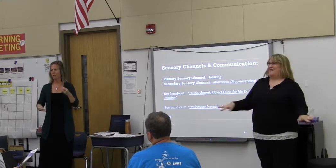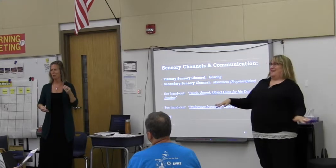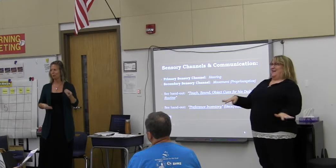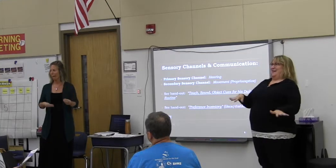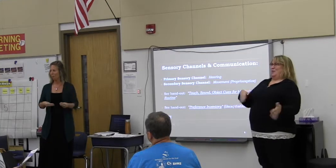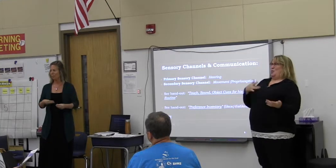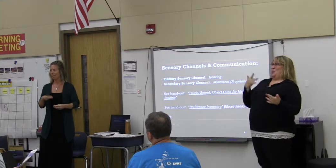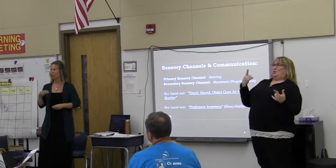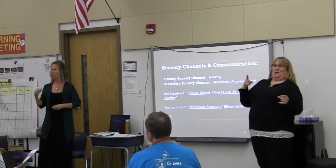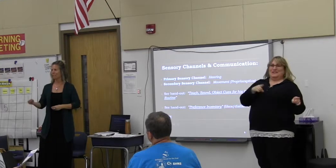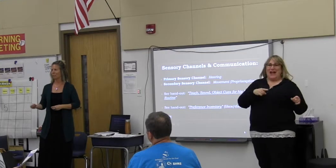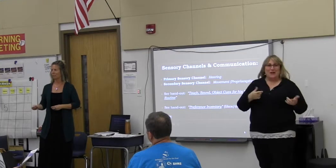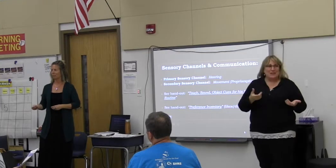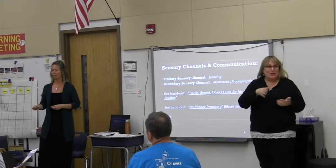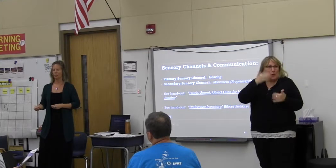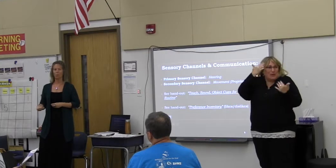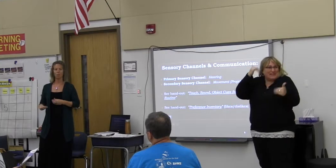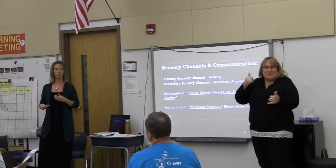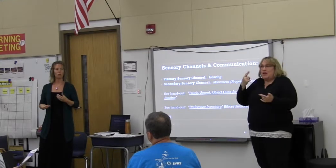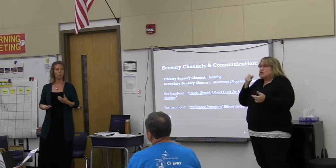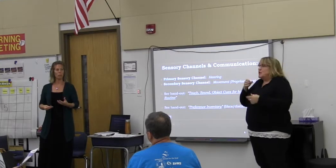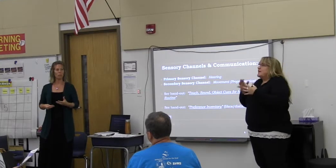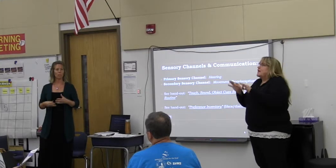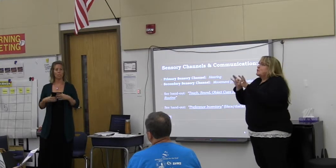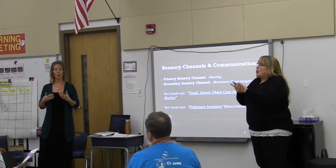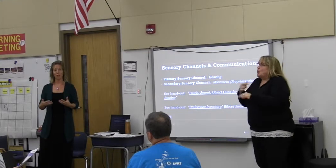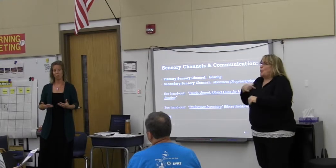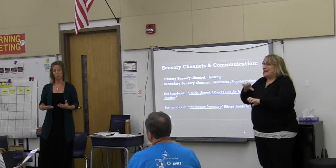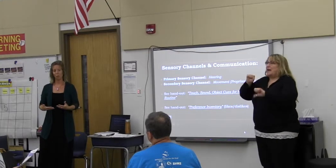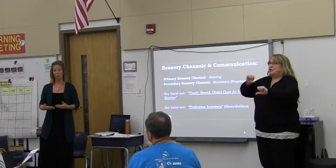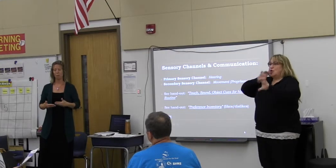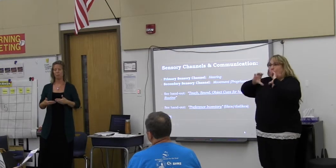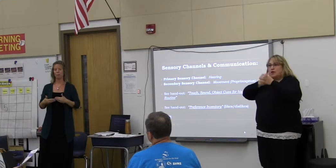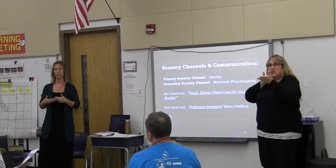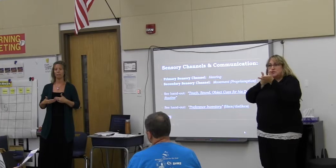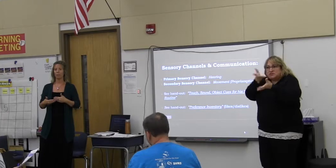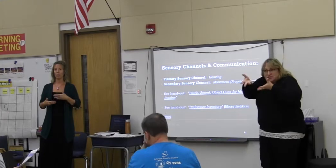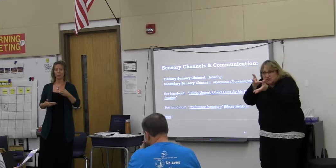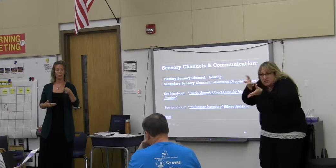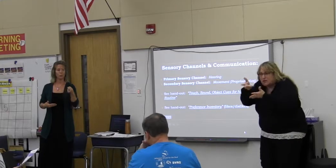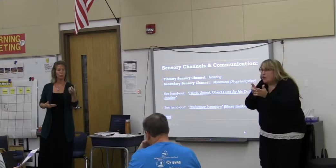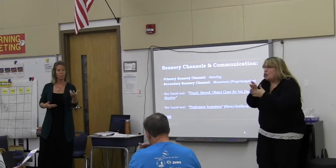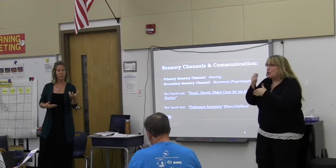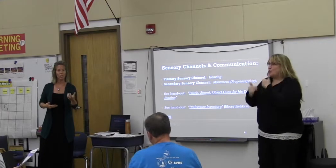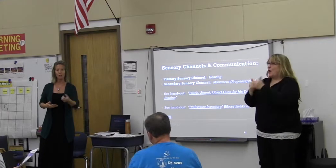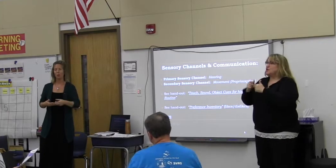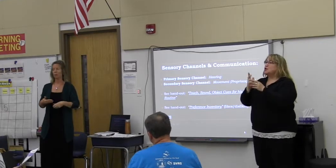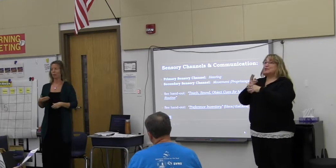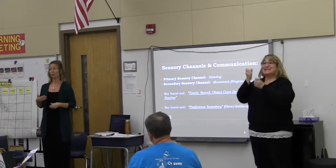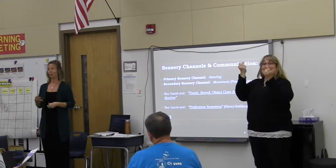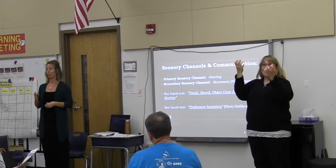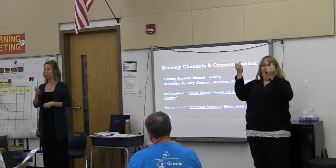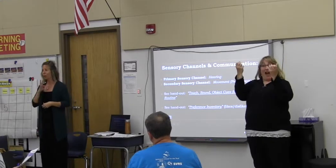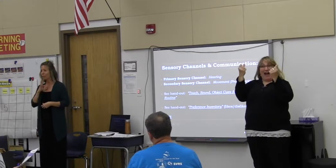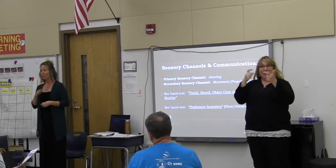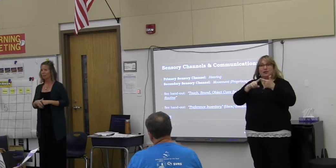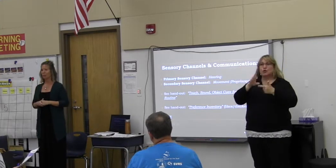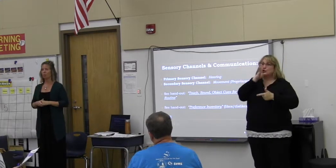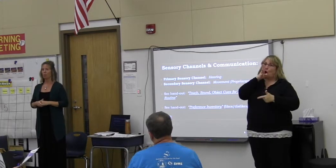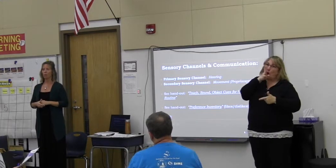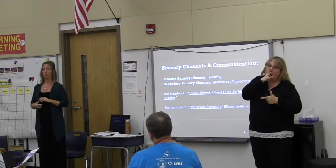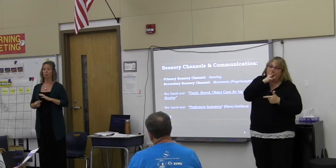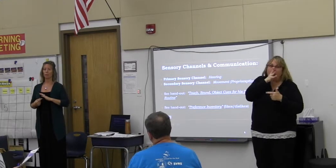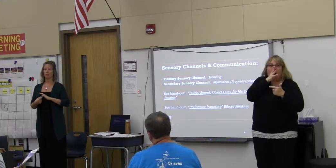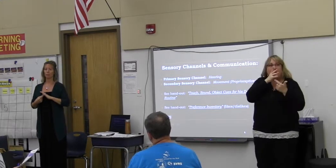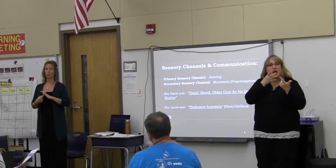really know what's happening and what's expected. So the more that we can talk them through what we're doing, whether it's through sign, whether it's through talking to